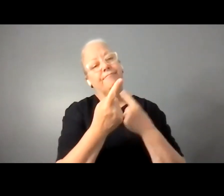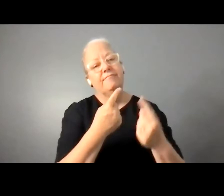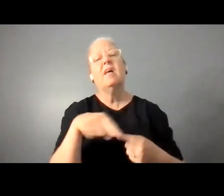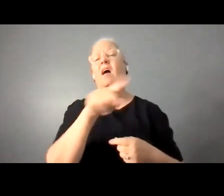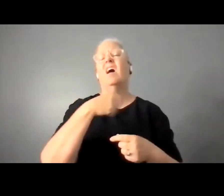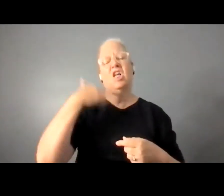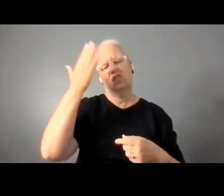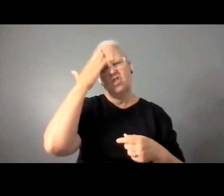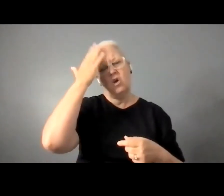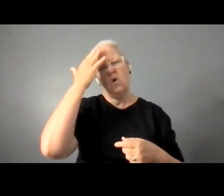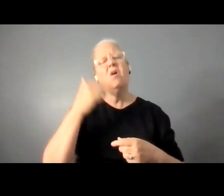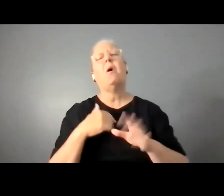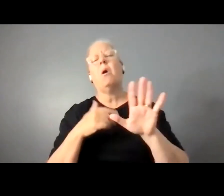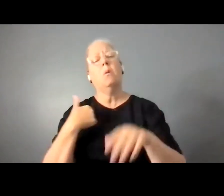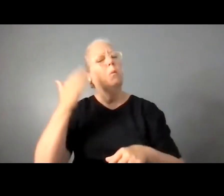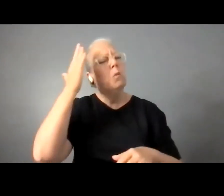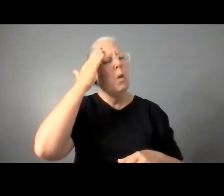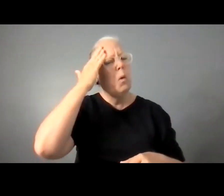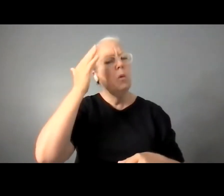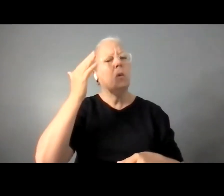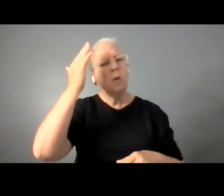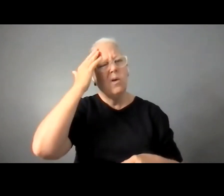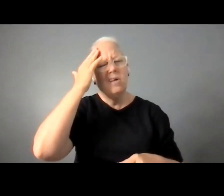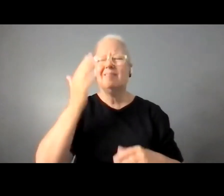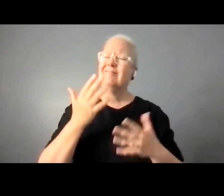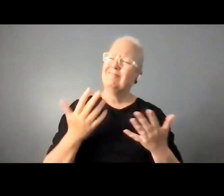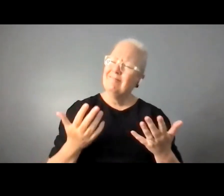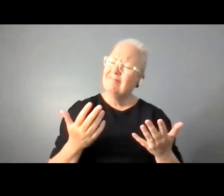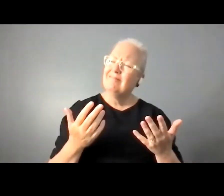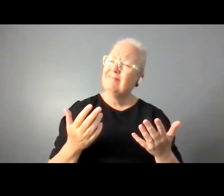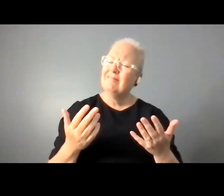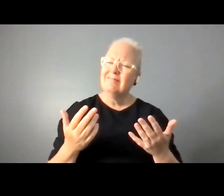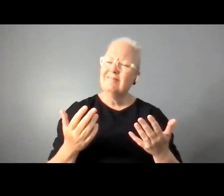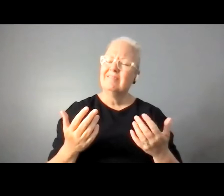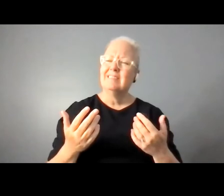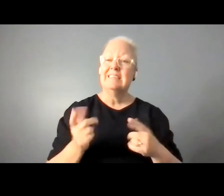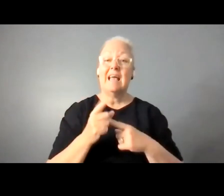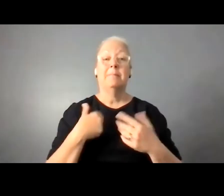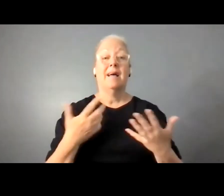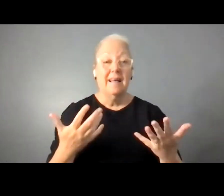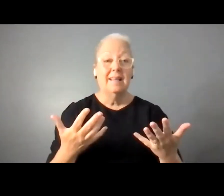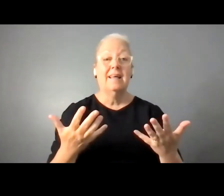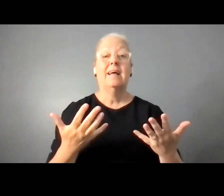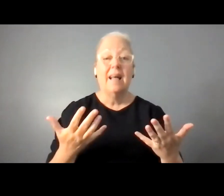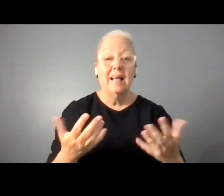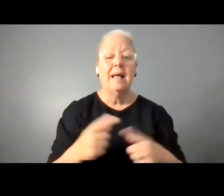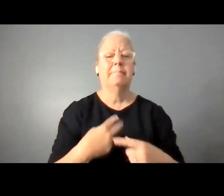it's hurting, leading not to talk and feel discriminated in the community.